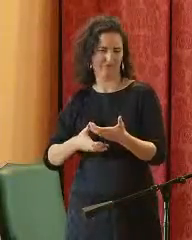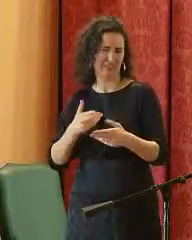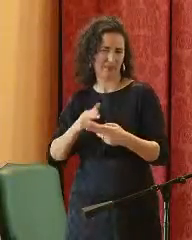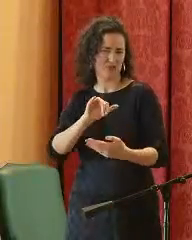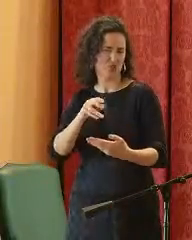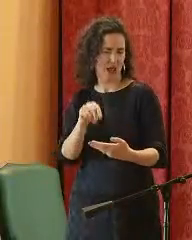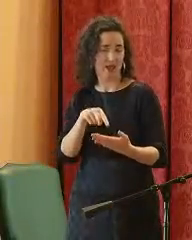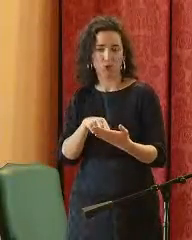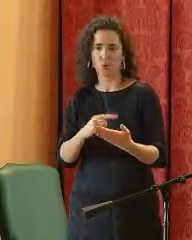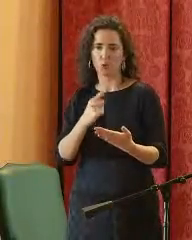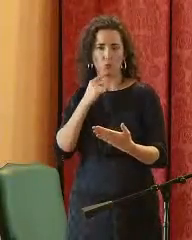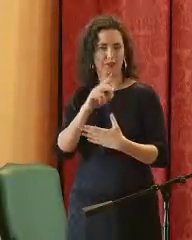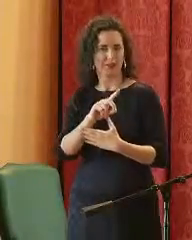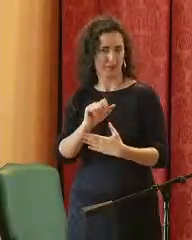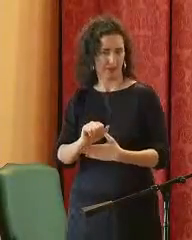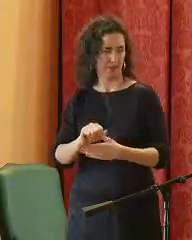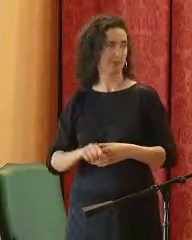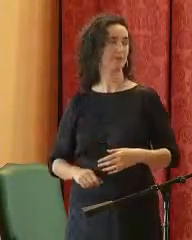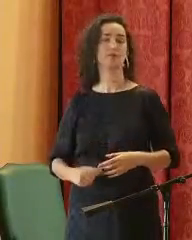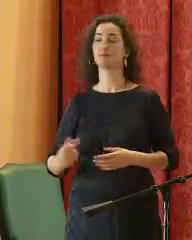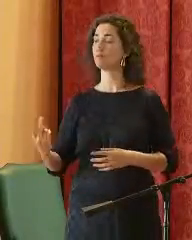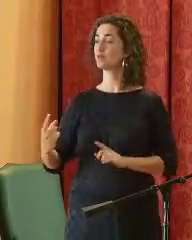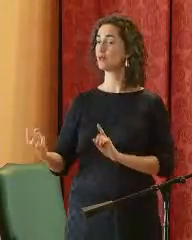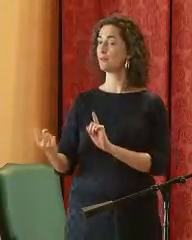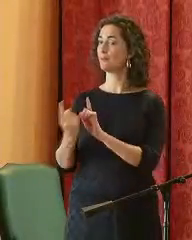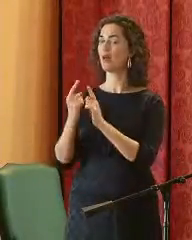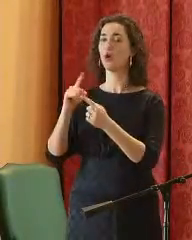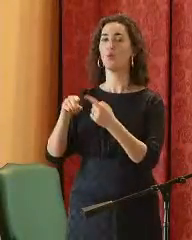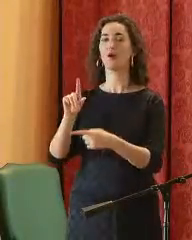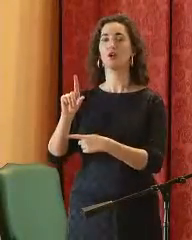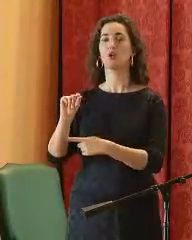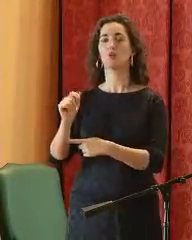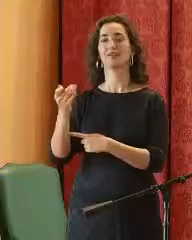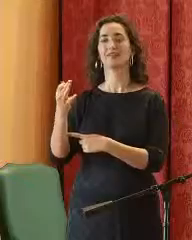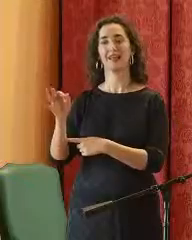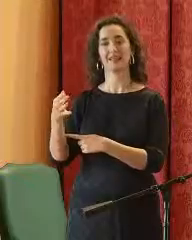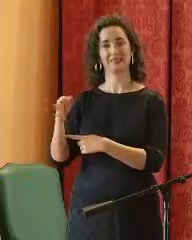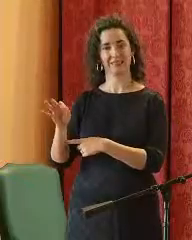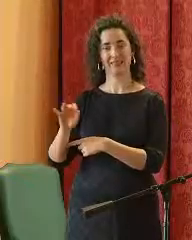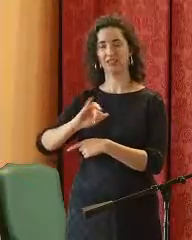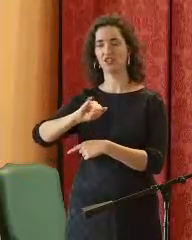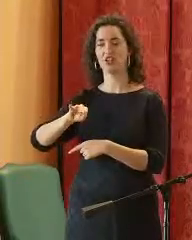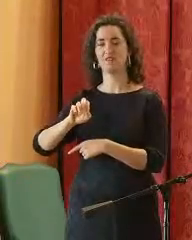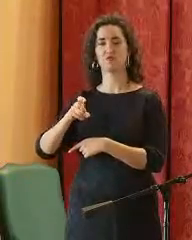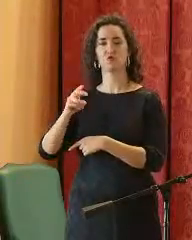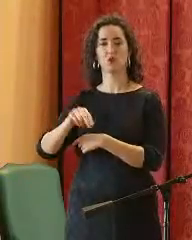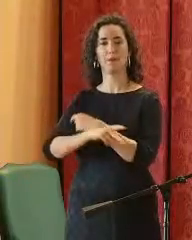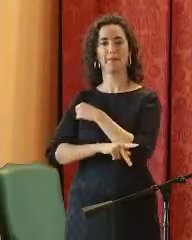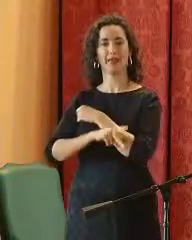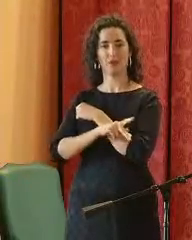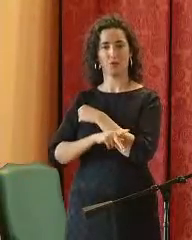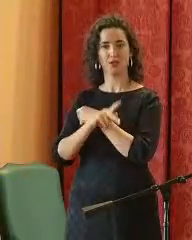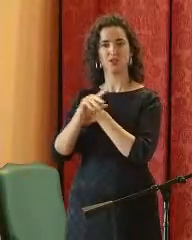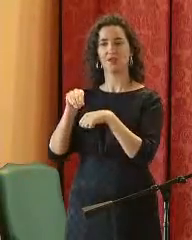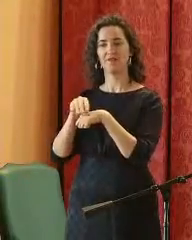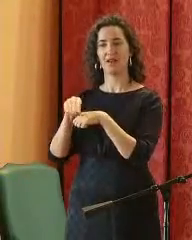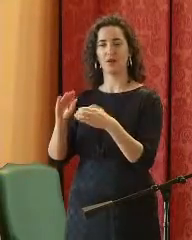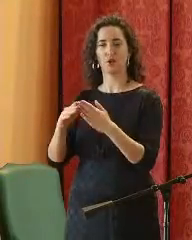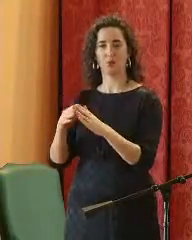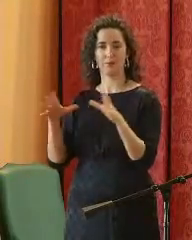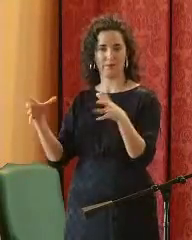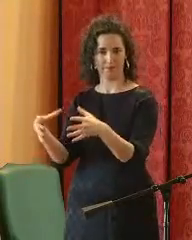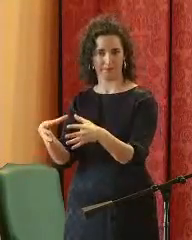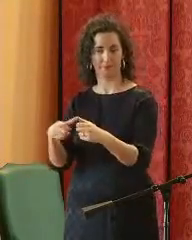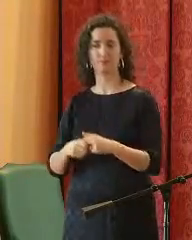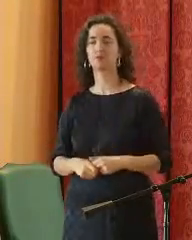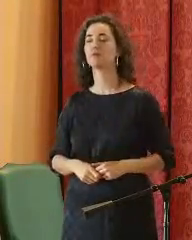disabilities. We met in 2019 at the Jefferson Parish Regional Advisory Committee meeting. After speaking